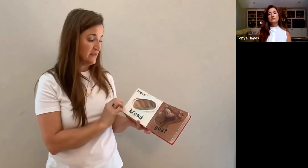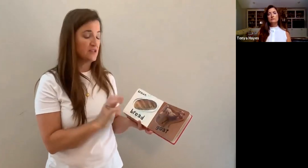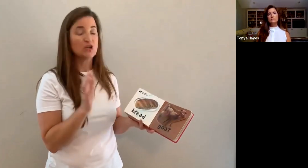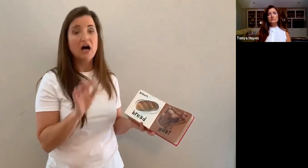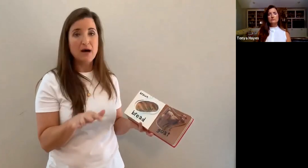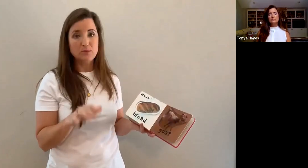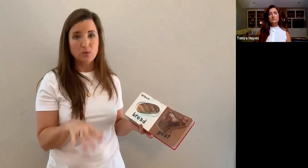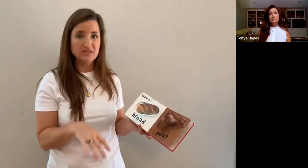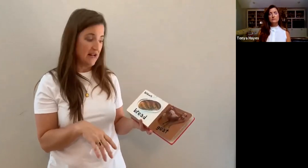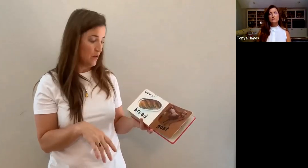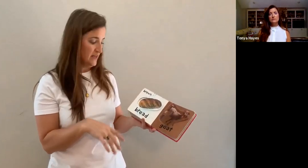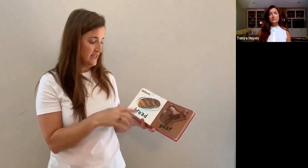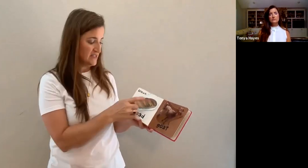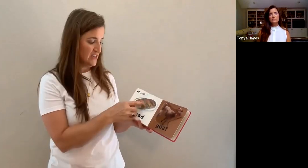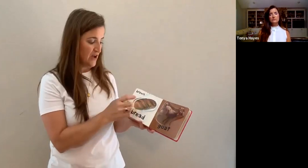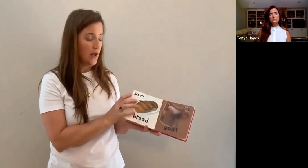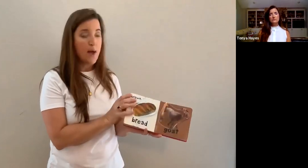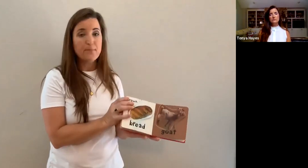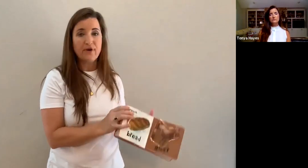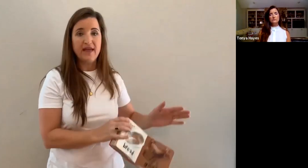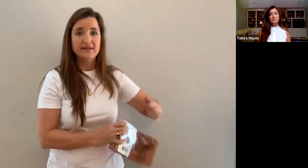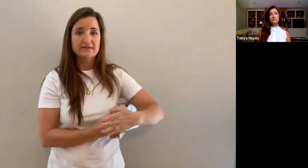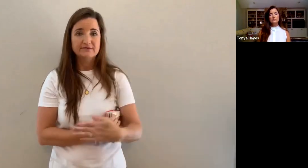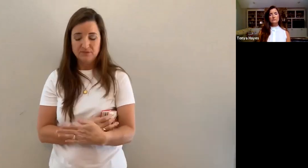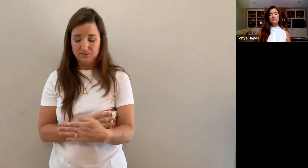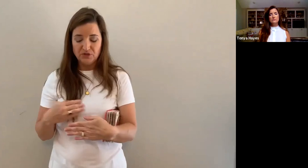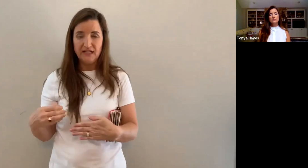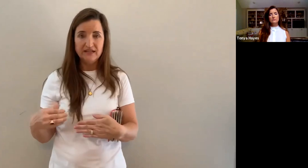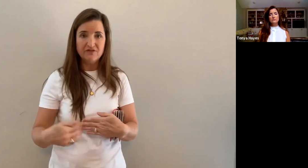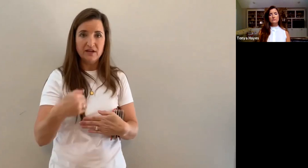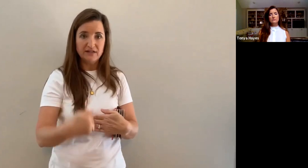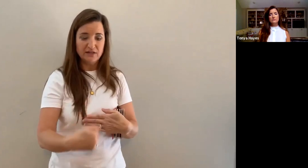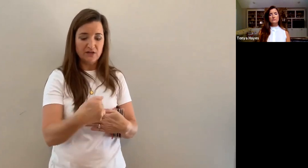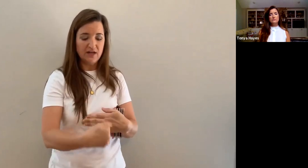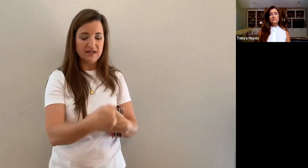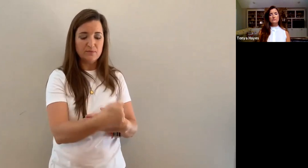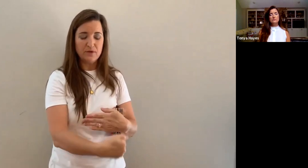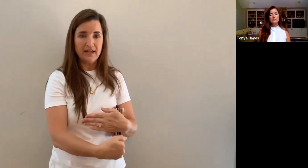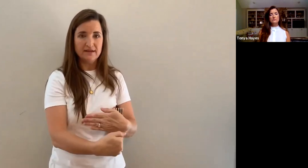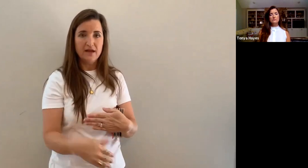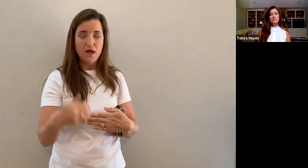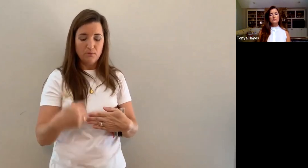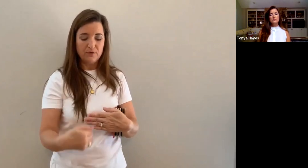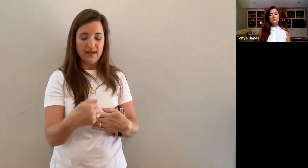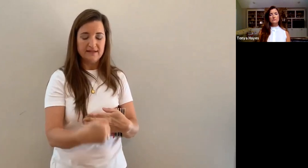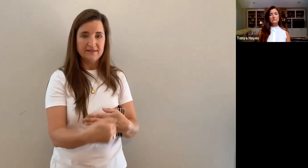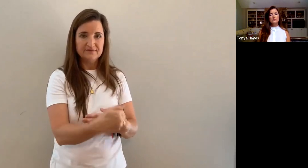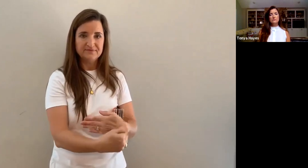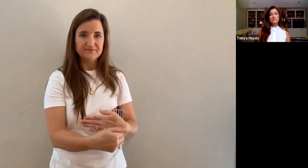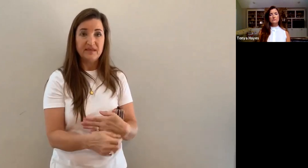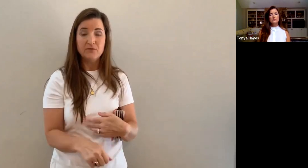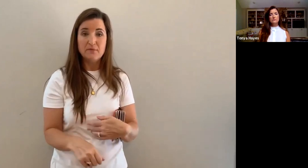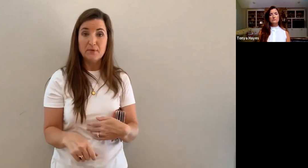picked it because they're common words that I want kids to know. Bread. Put your hand in front like you're cutting the bread.